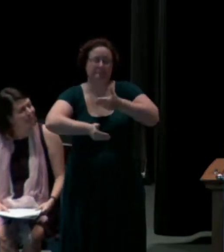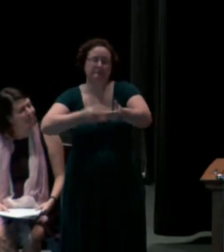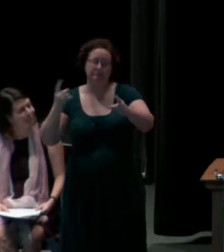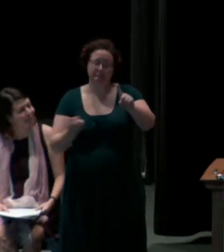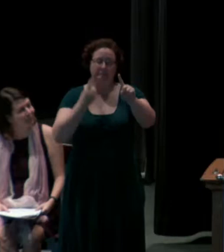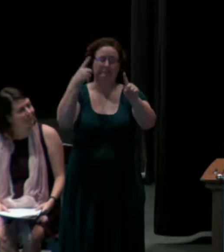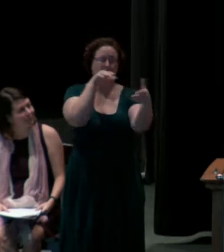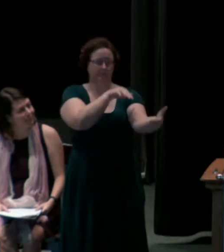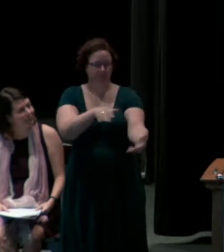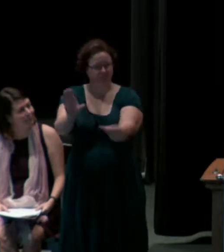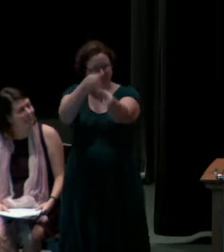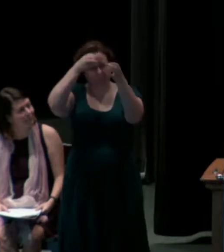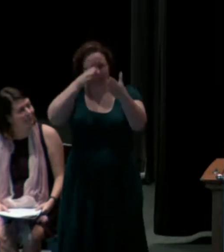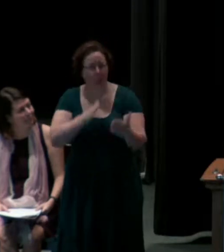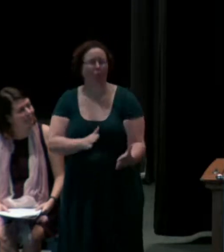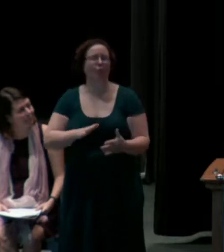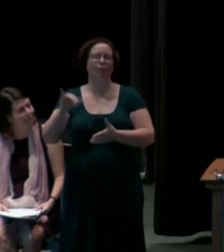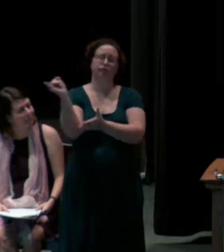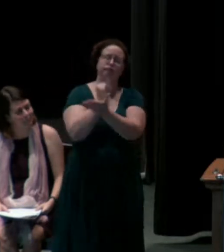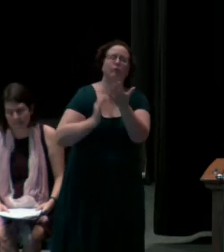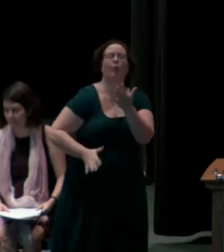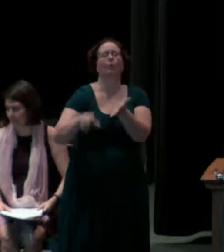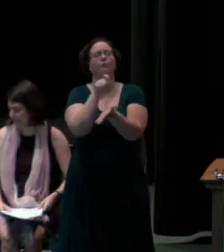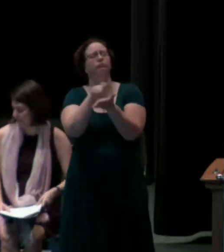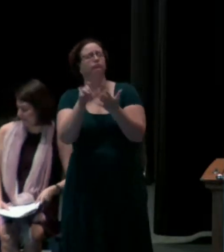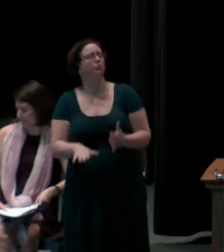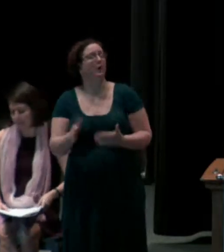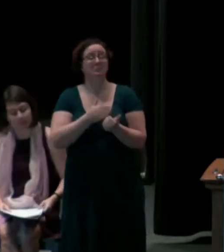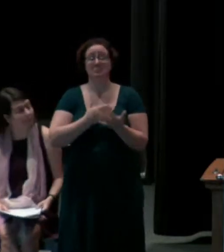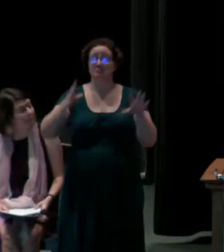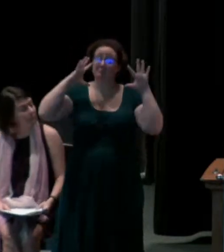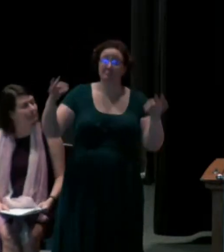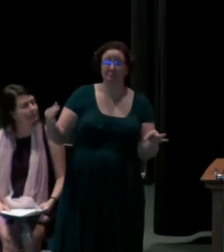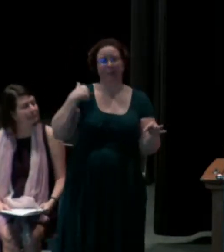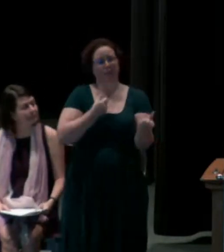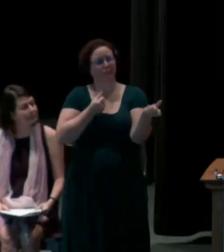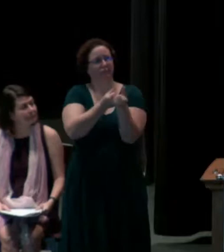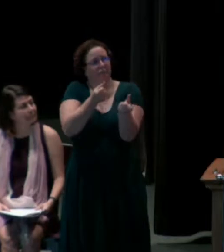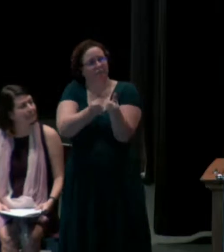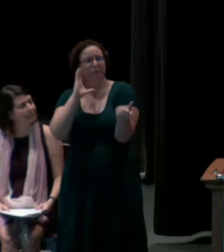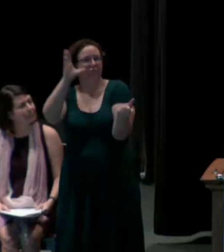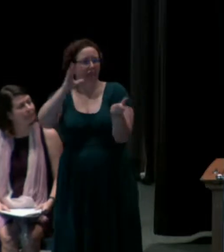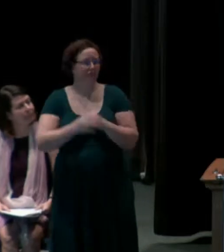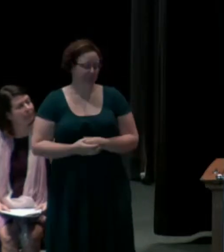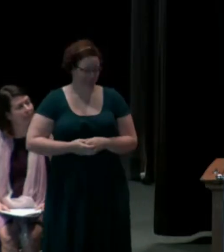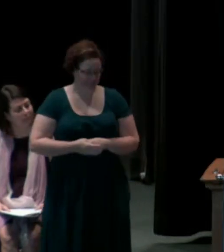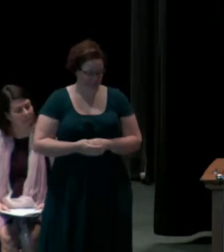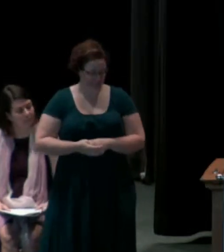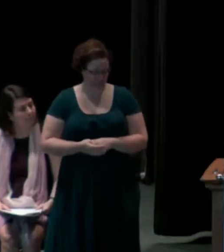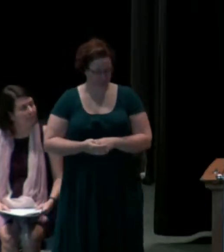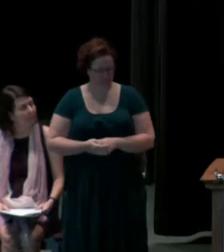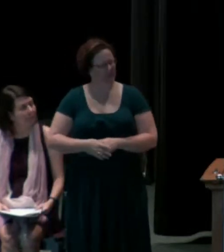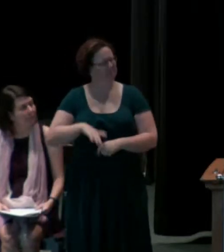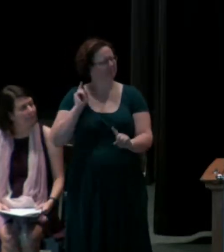being a scholar, an artist, a writer. Whatever you choose to do, we are here to support you. And I